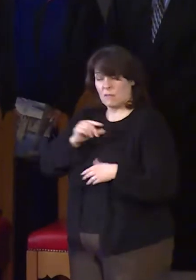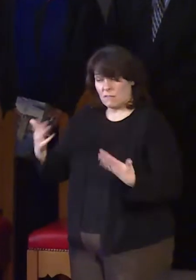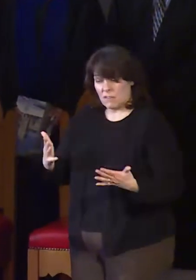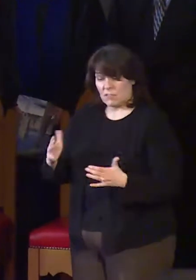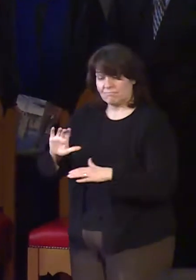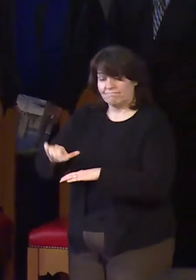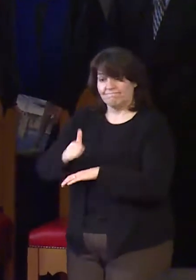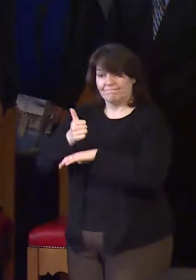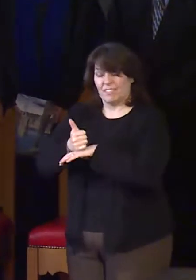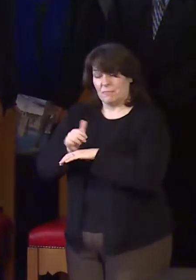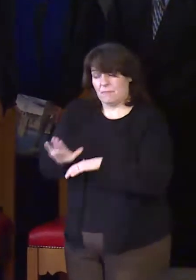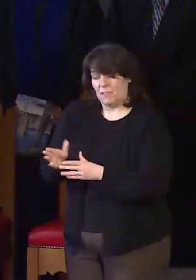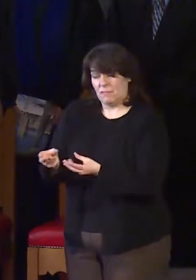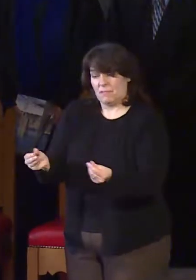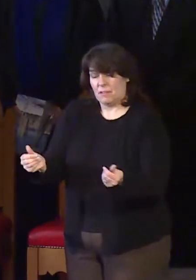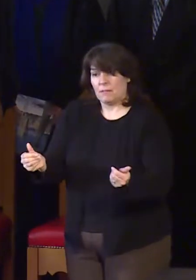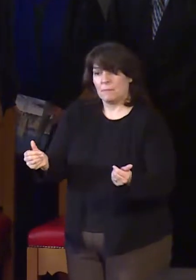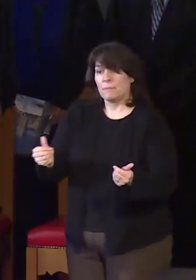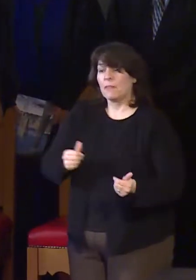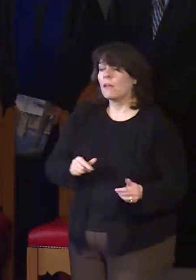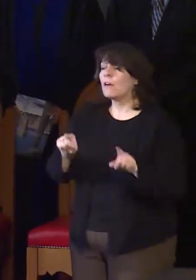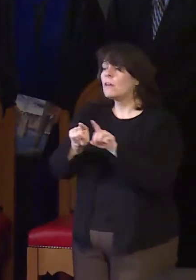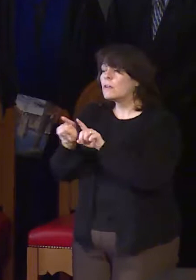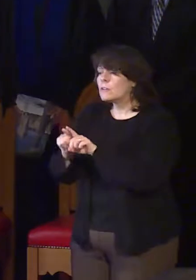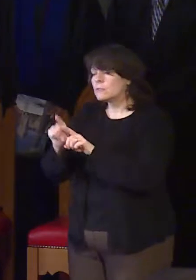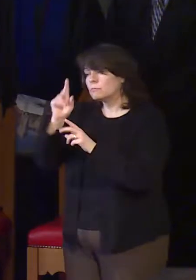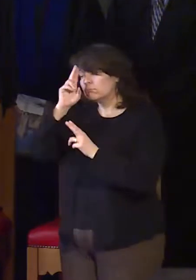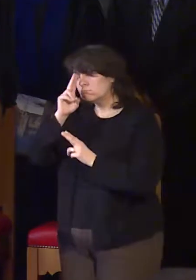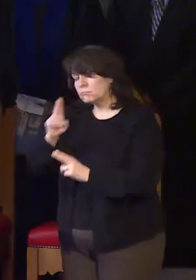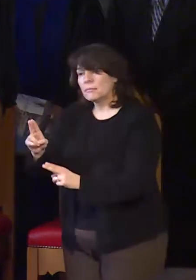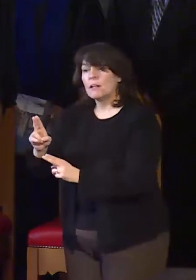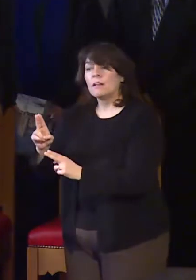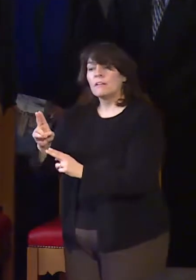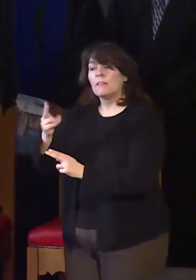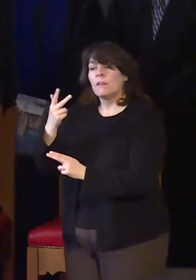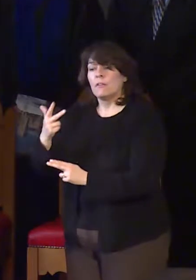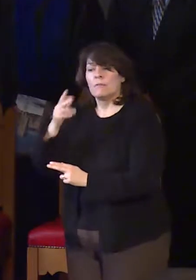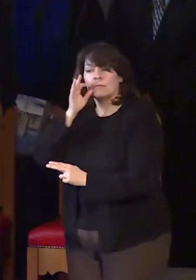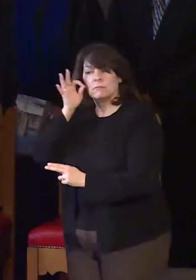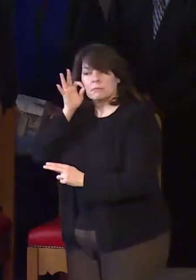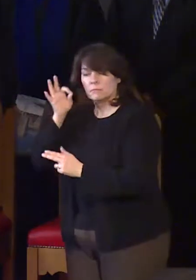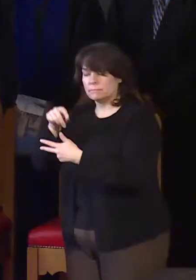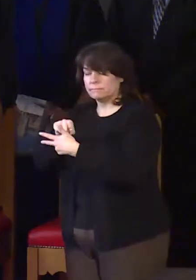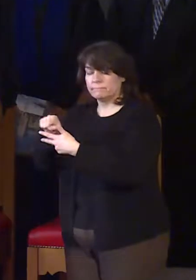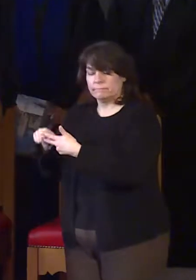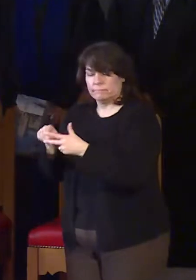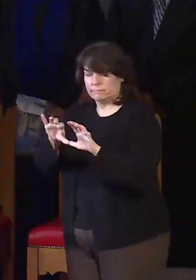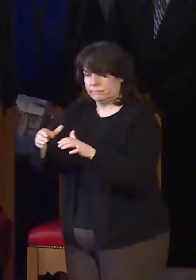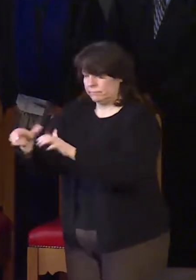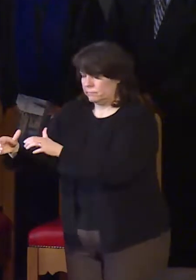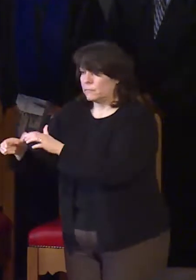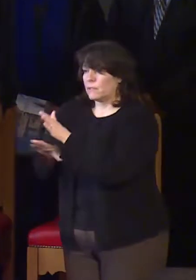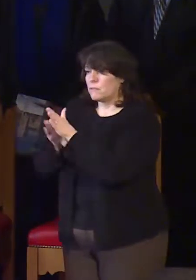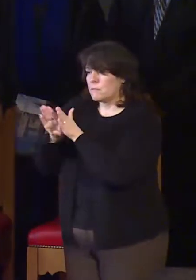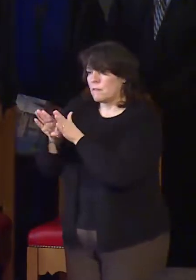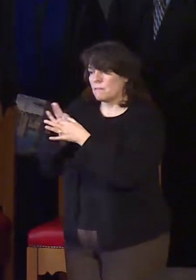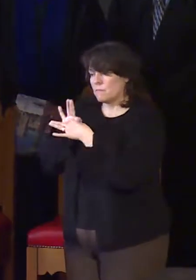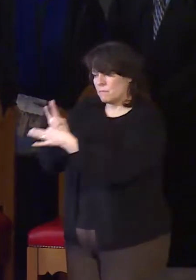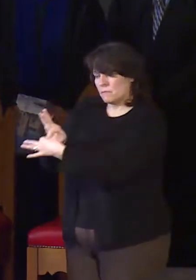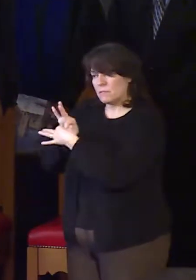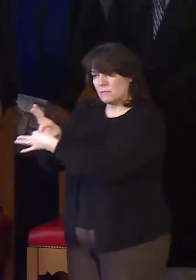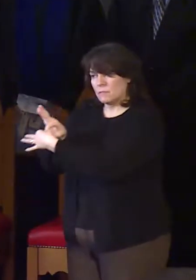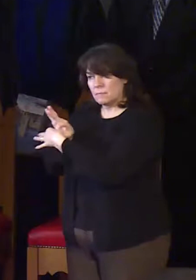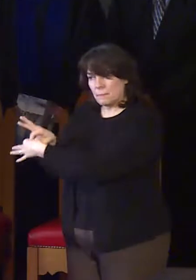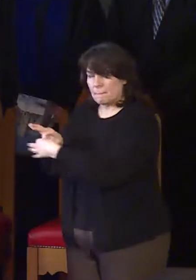offer respect to our Haudenosaunee, Anishinaabe, and Métis neighbors as we strengthen our relationships with them.